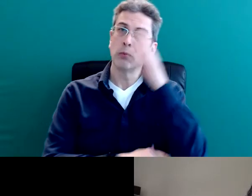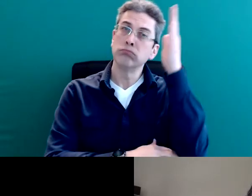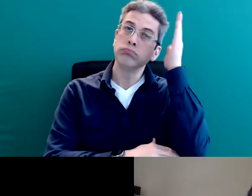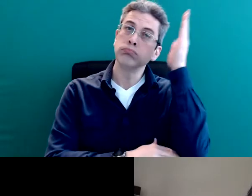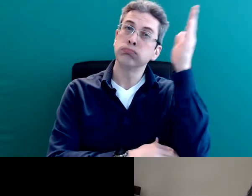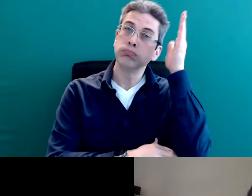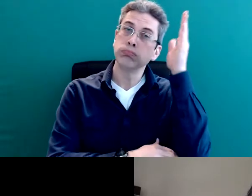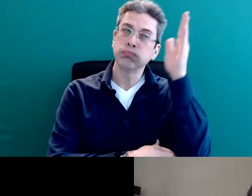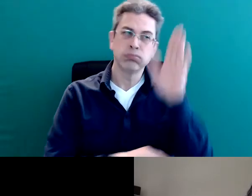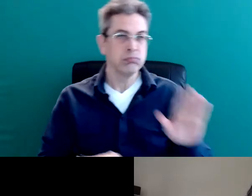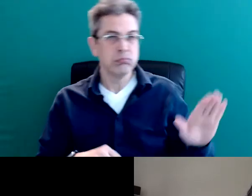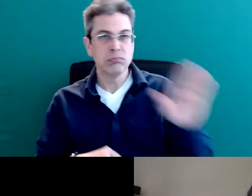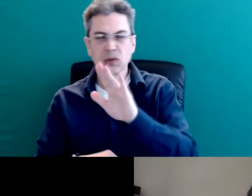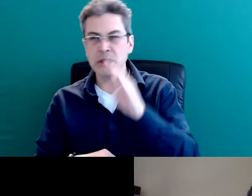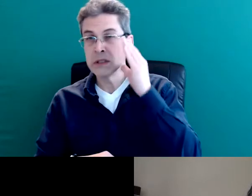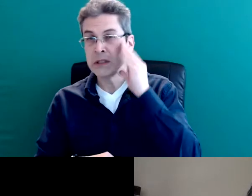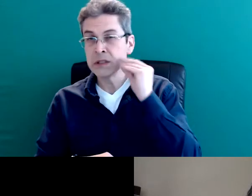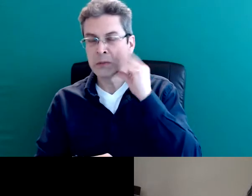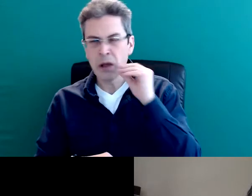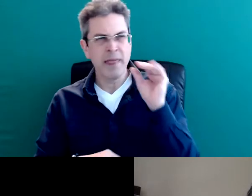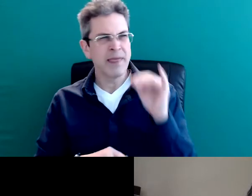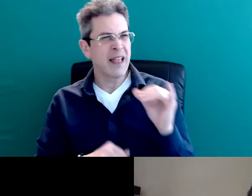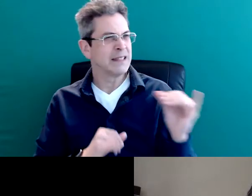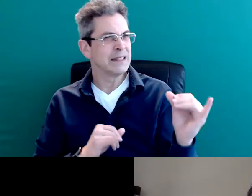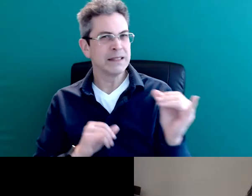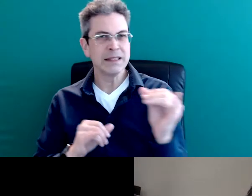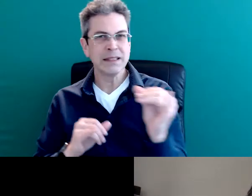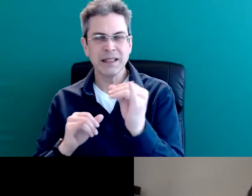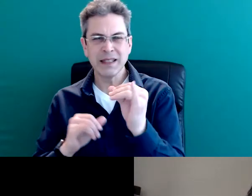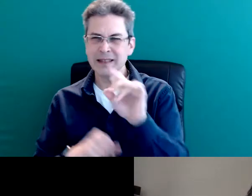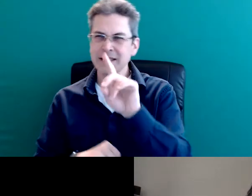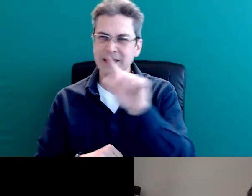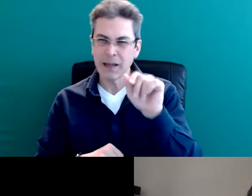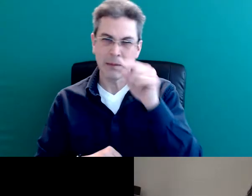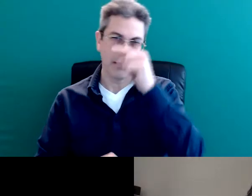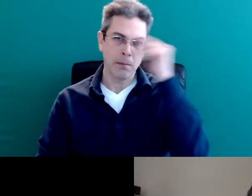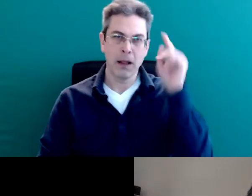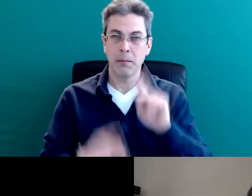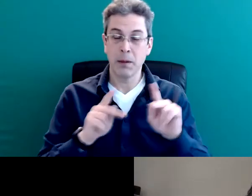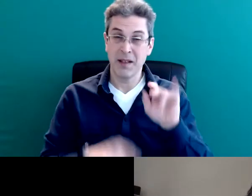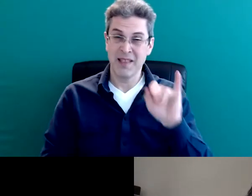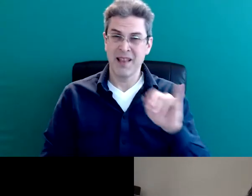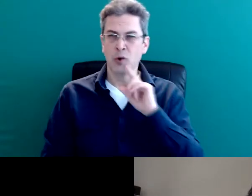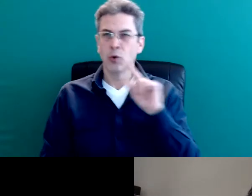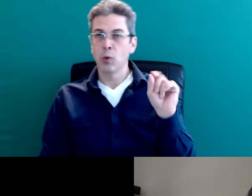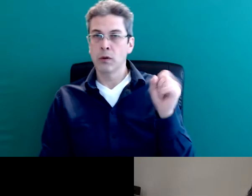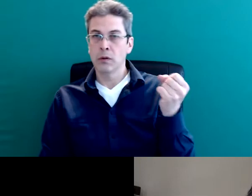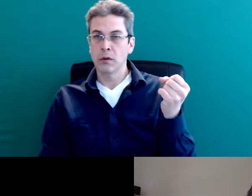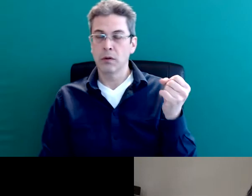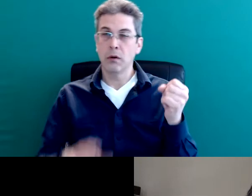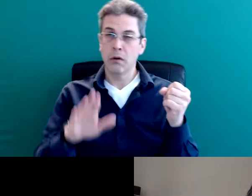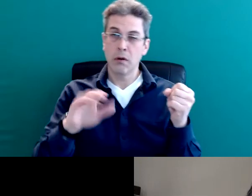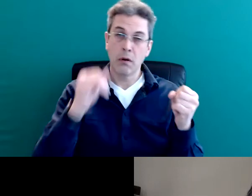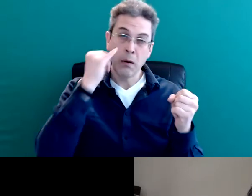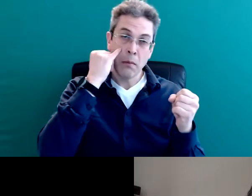had an experience that was very similar to mine. And it was all disabled Black folk, and that was in my 20s. So imagine the isolation